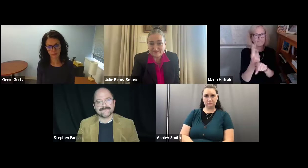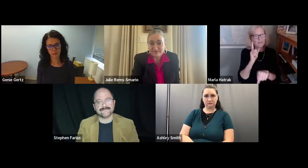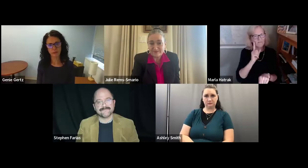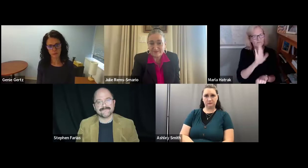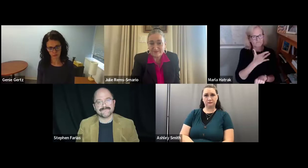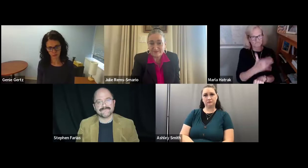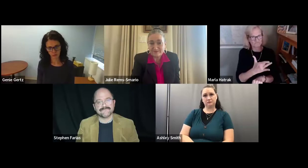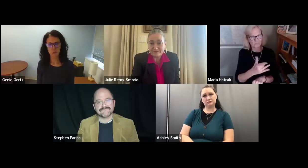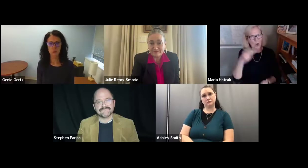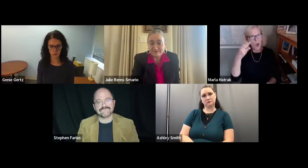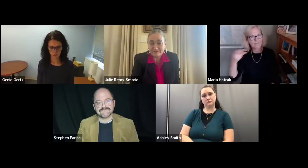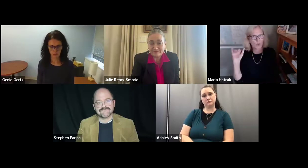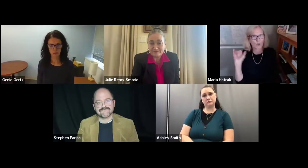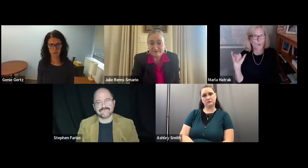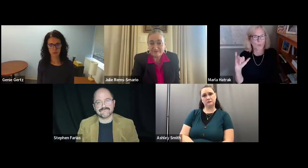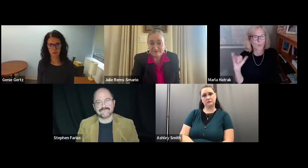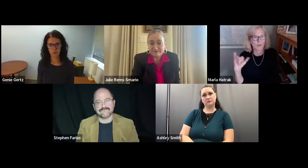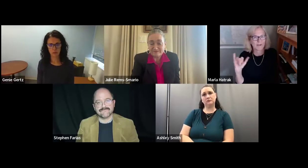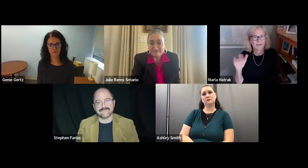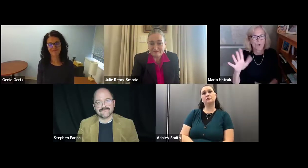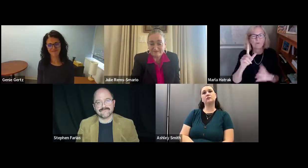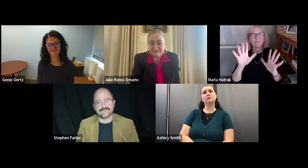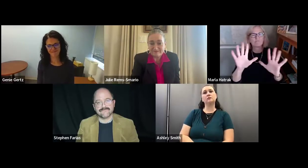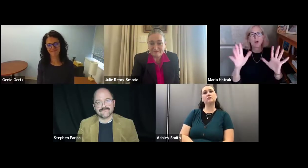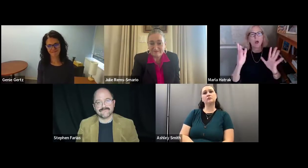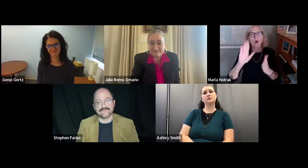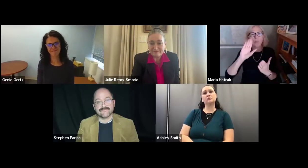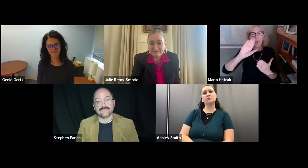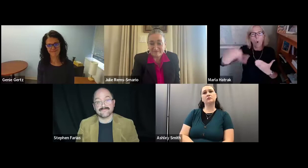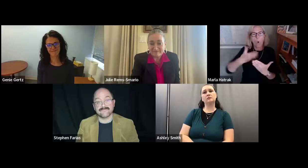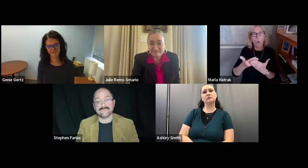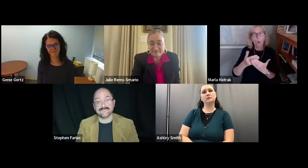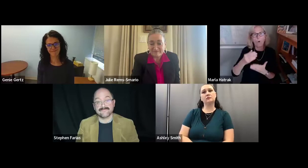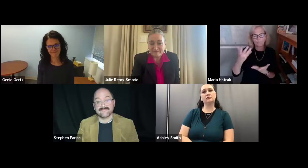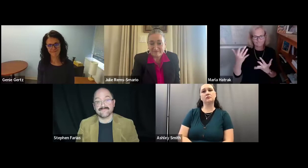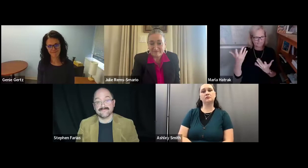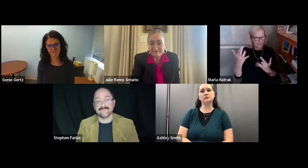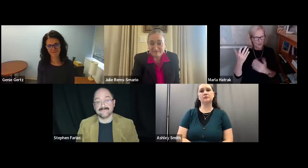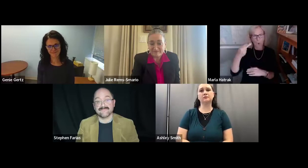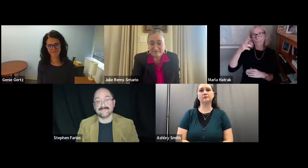3 who have a hearing loss, including those that are identified as hard of hearing,